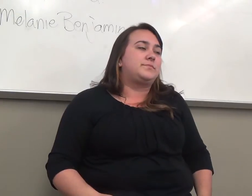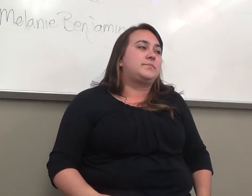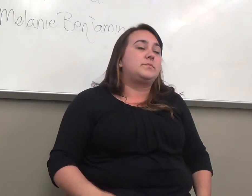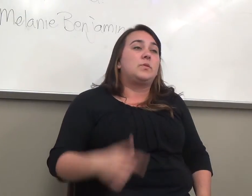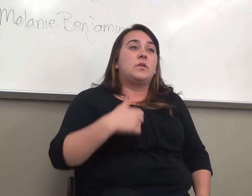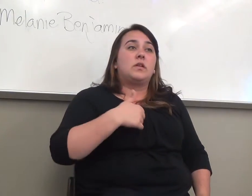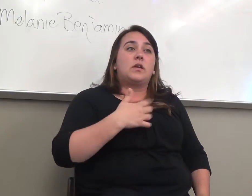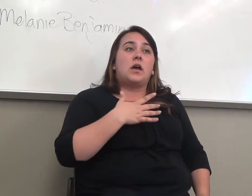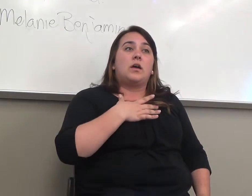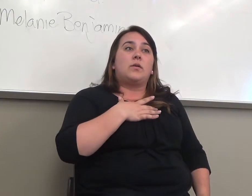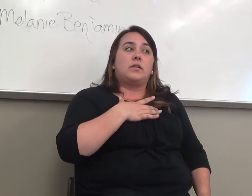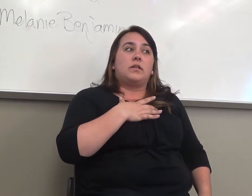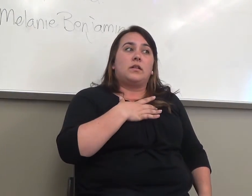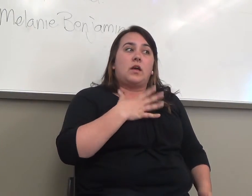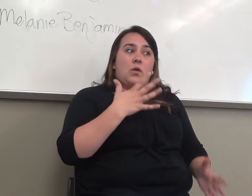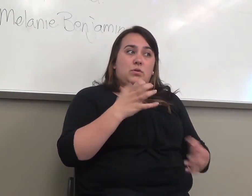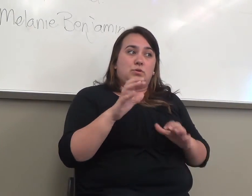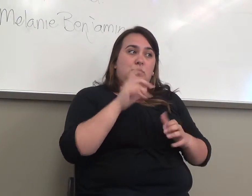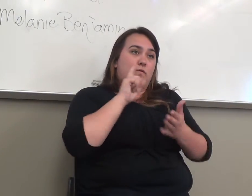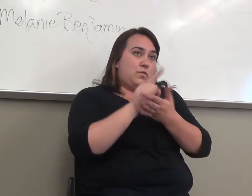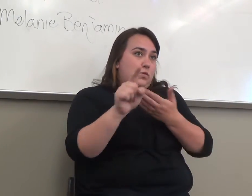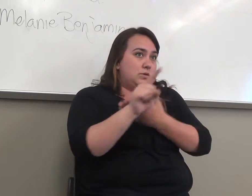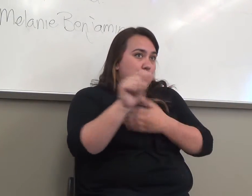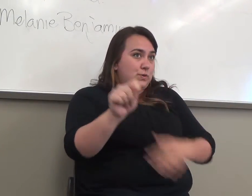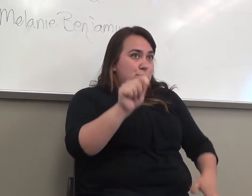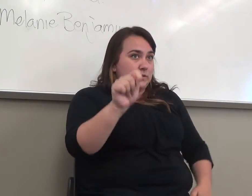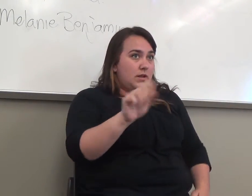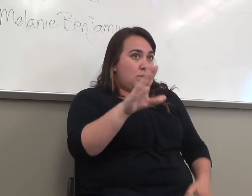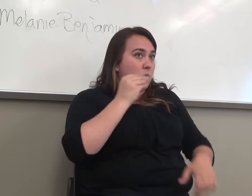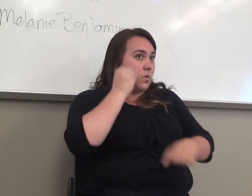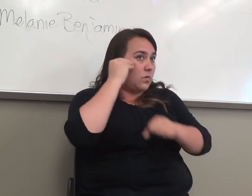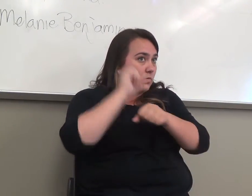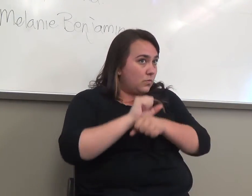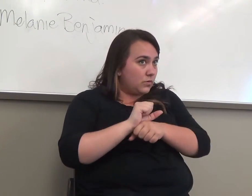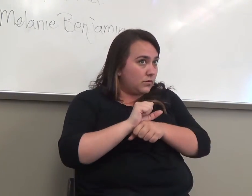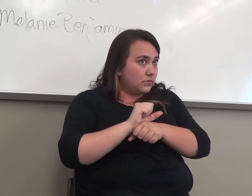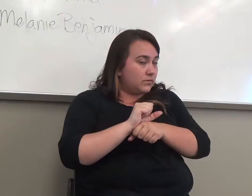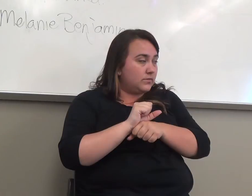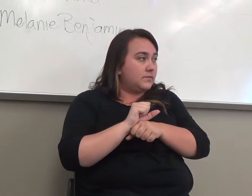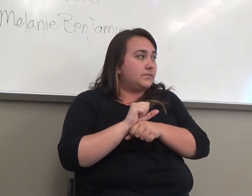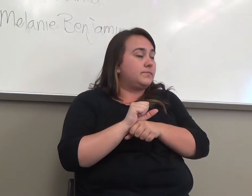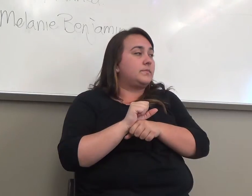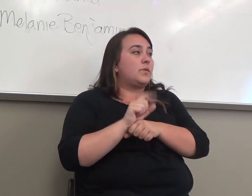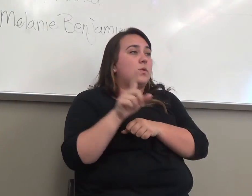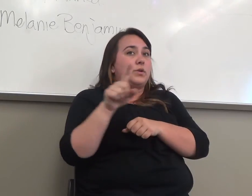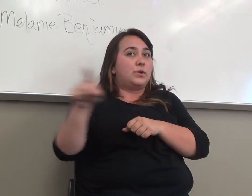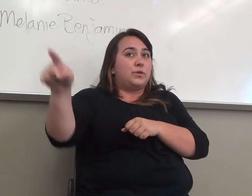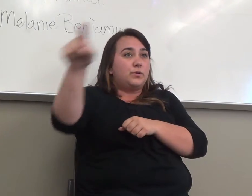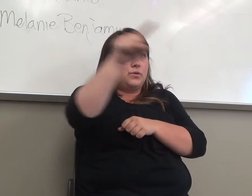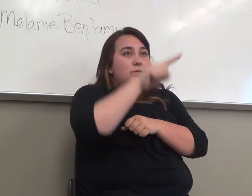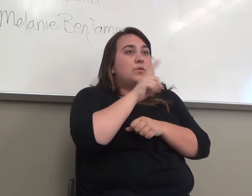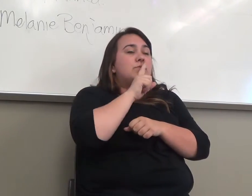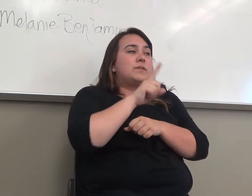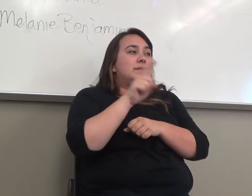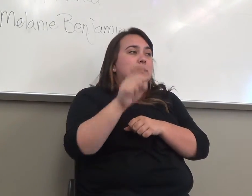to do for next time, so your homework tonight, and this is where you guys really need to